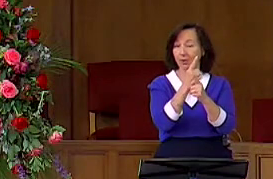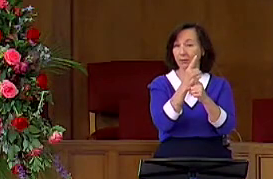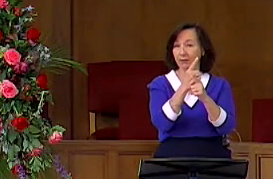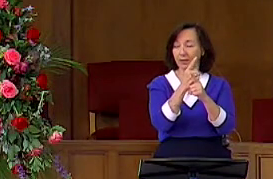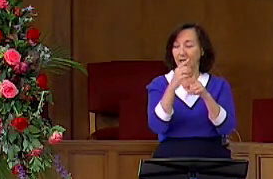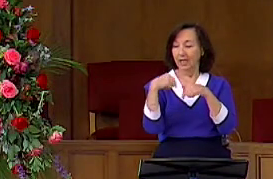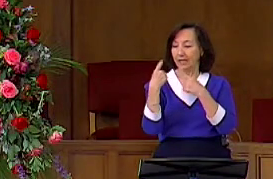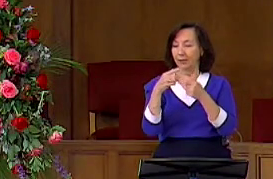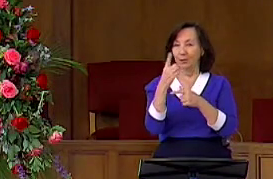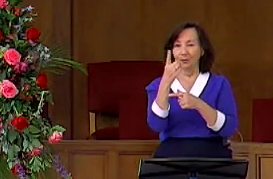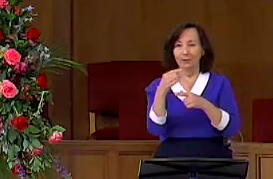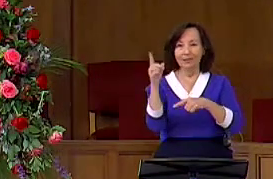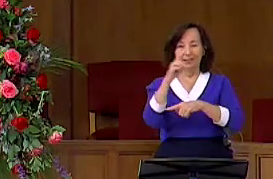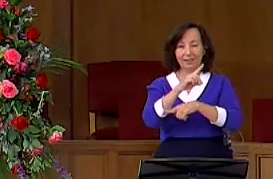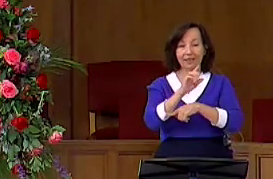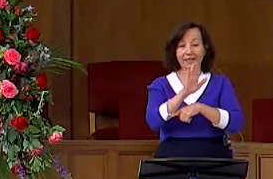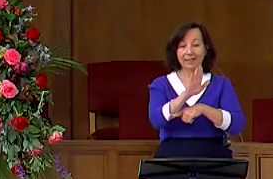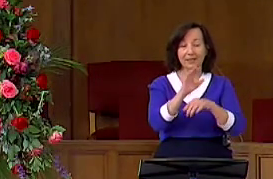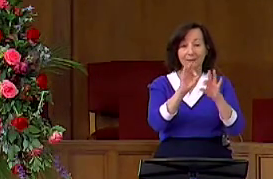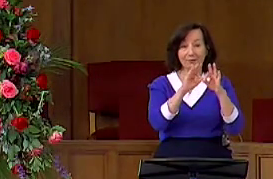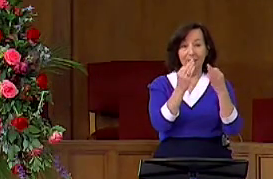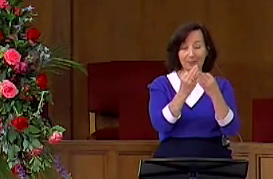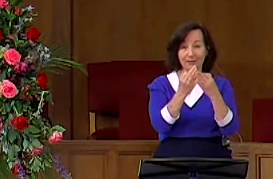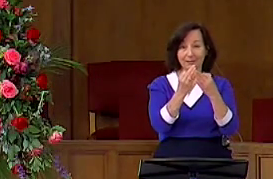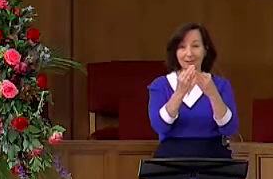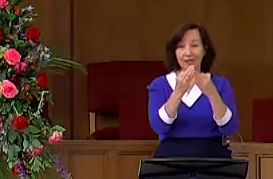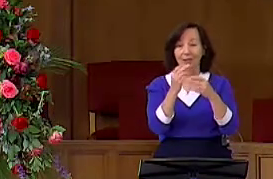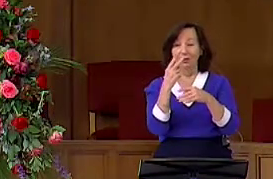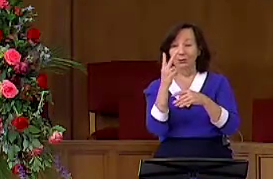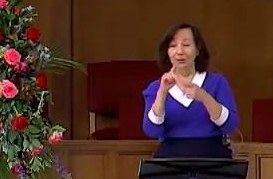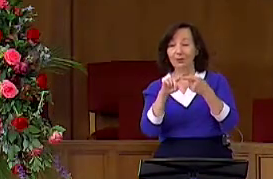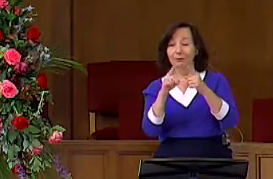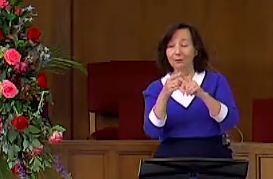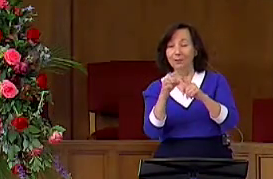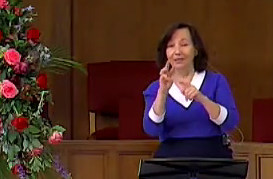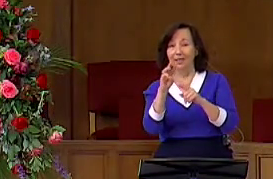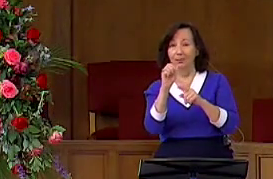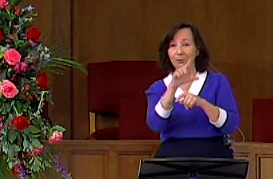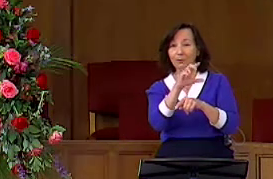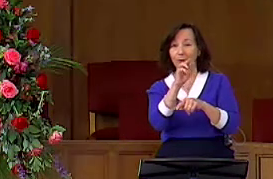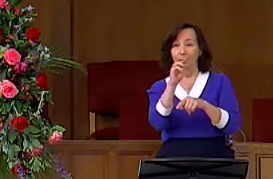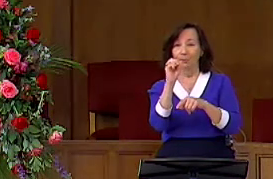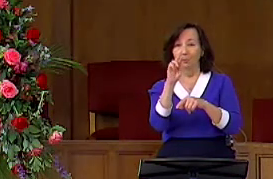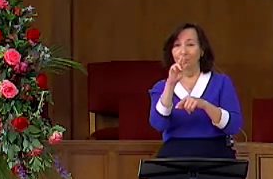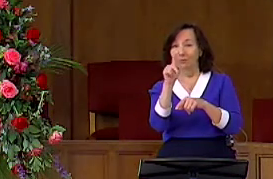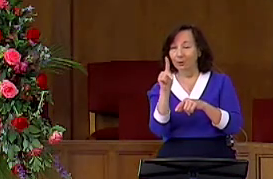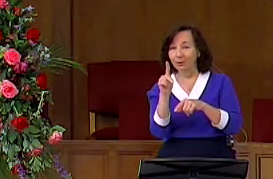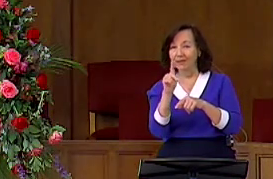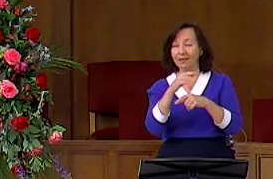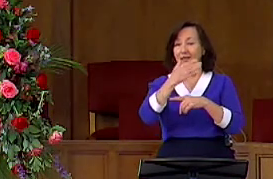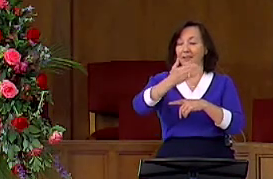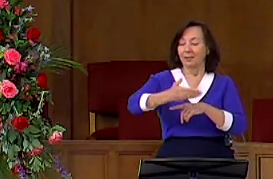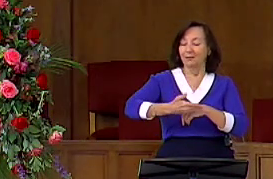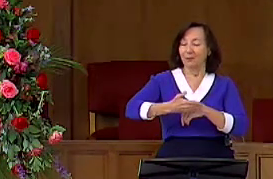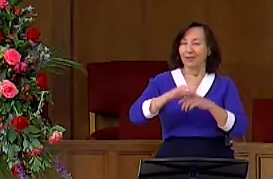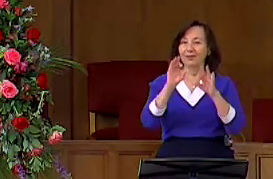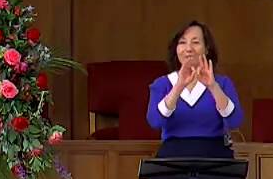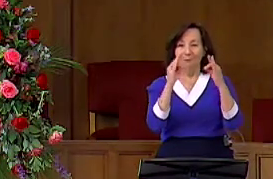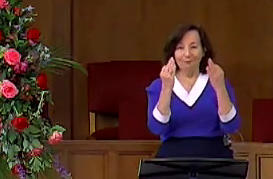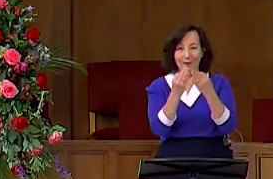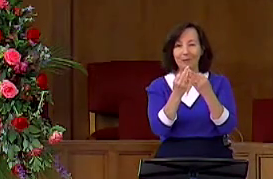until one day his family ran into a friend at Walmart. They invited the family